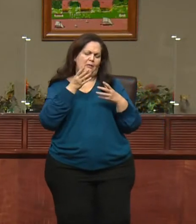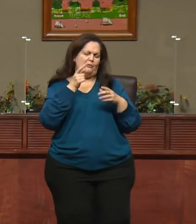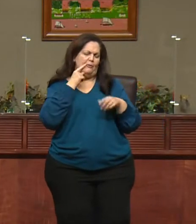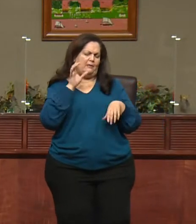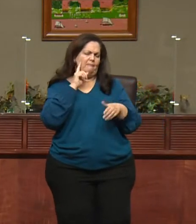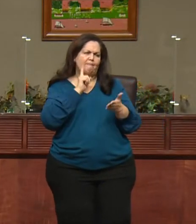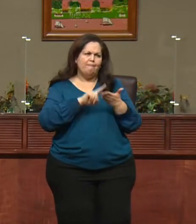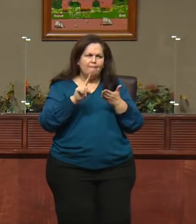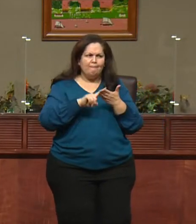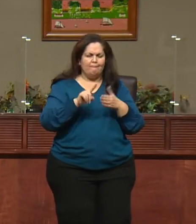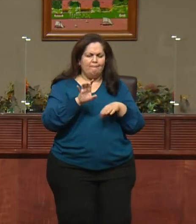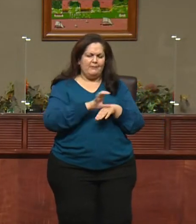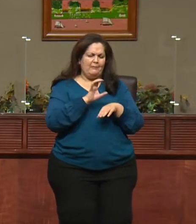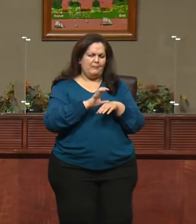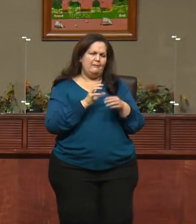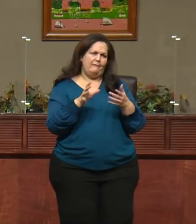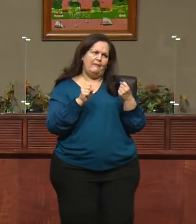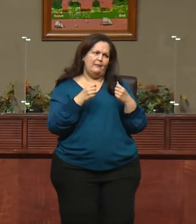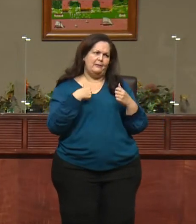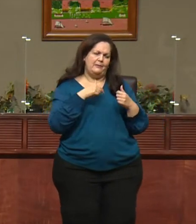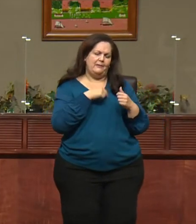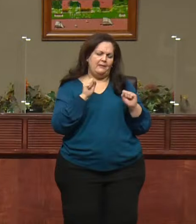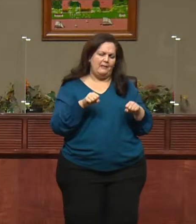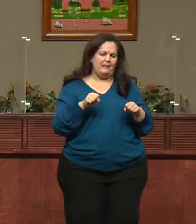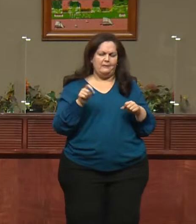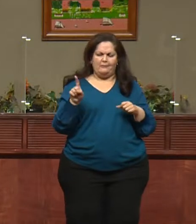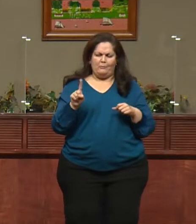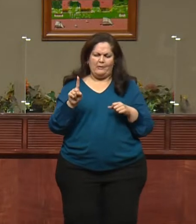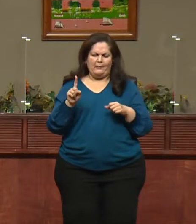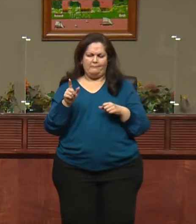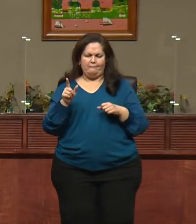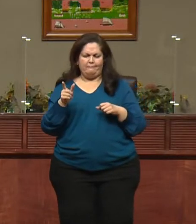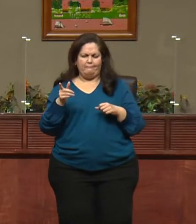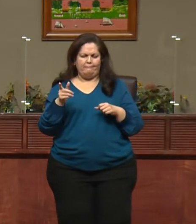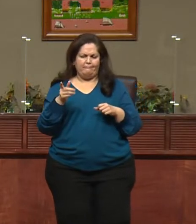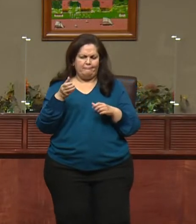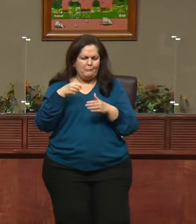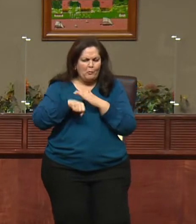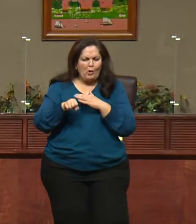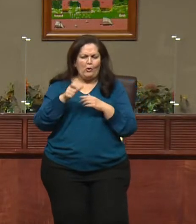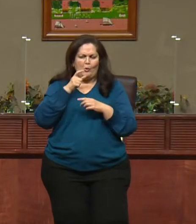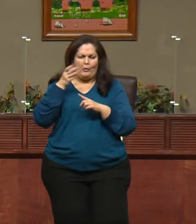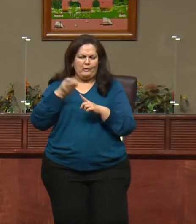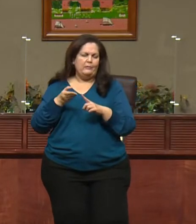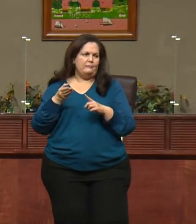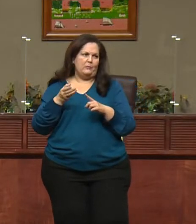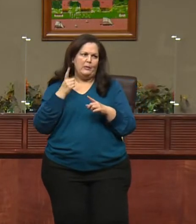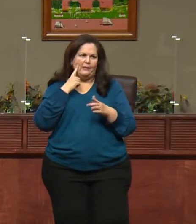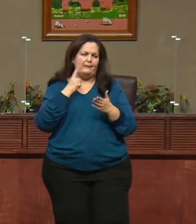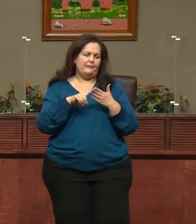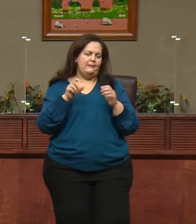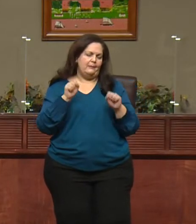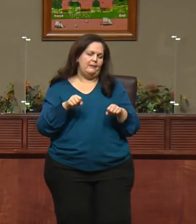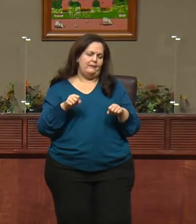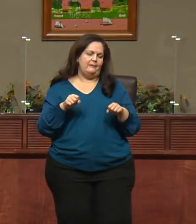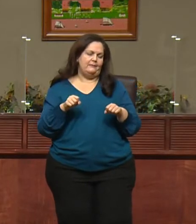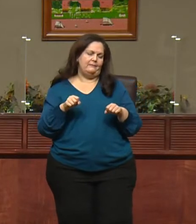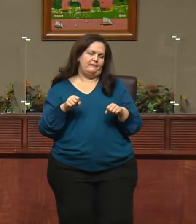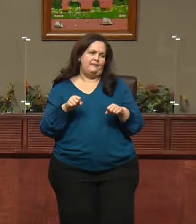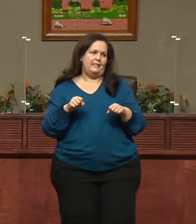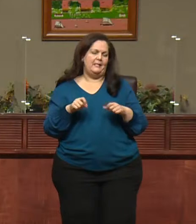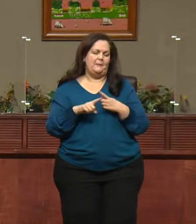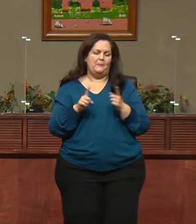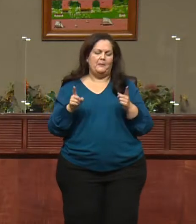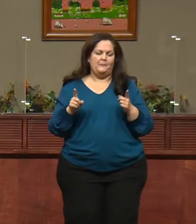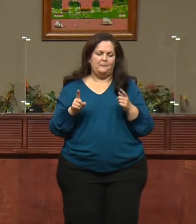quickly verify who is who, where they were born, you know, anything that you can imagine we have access to.